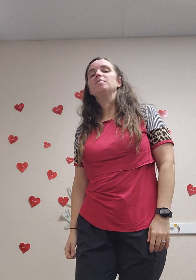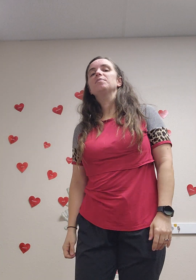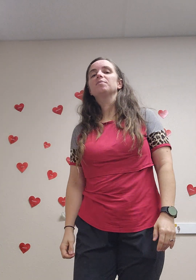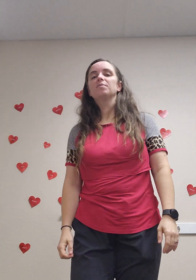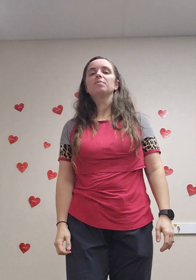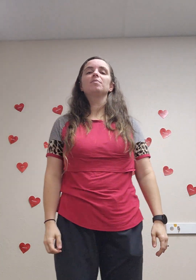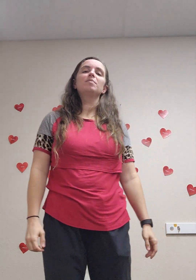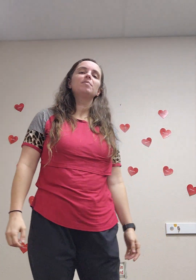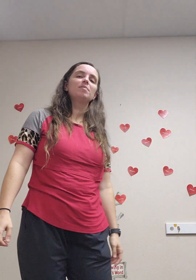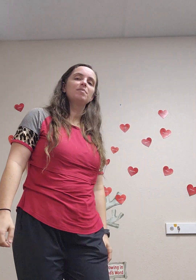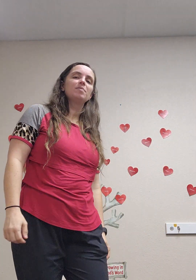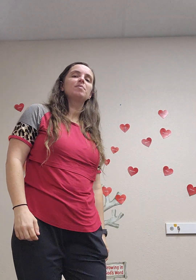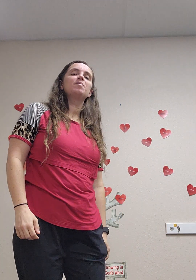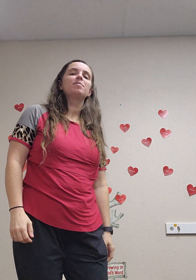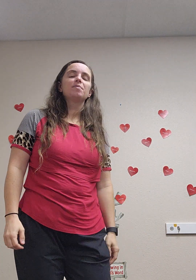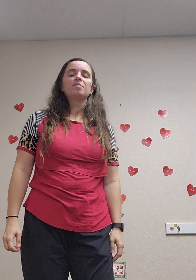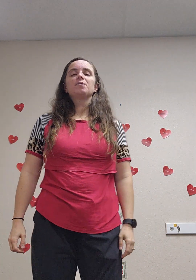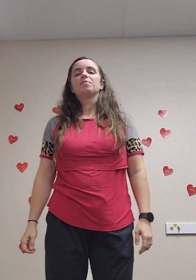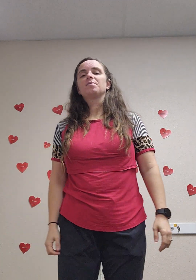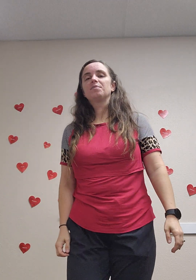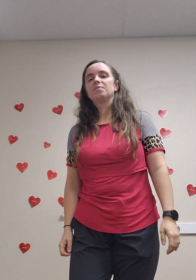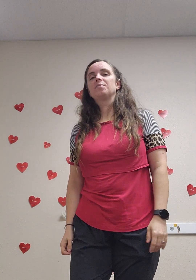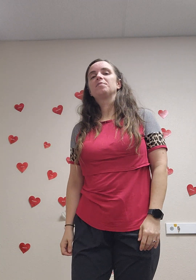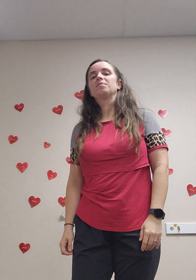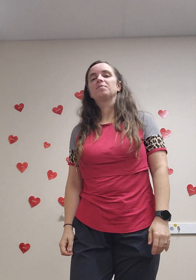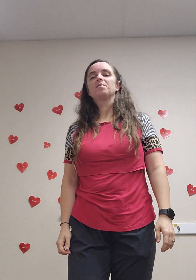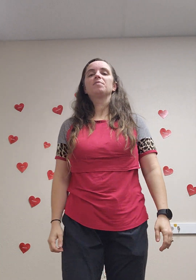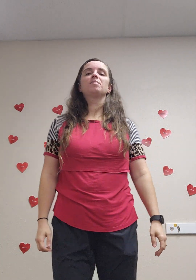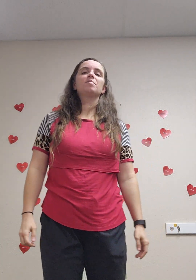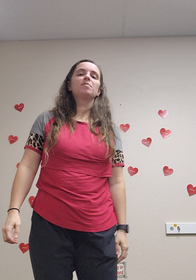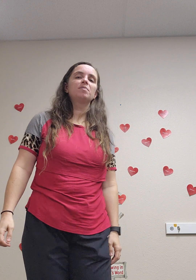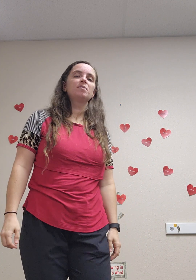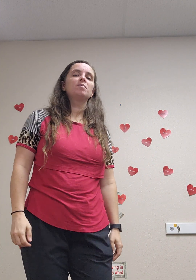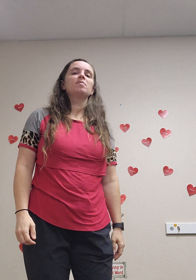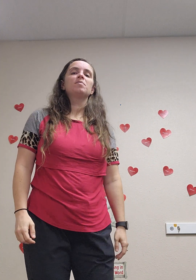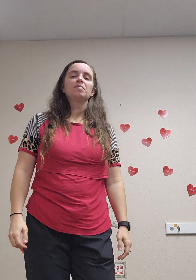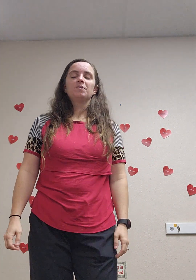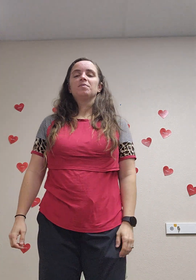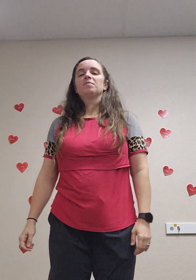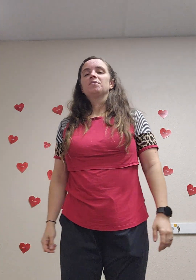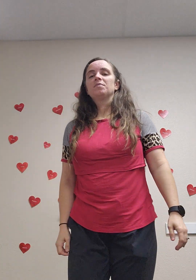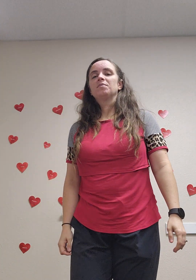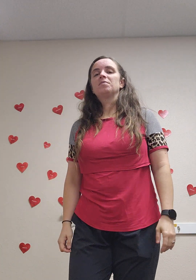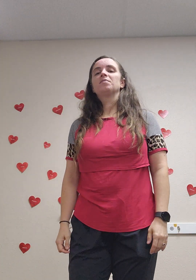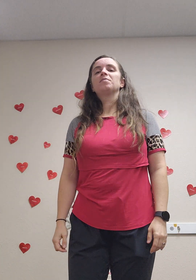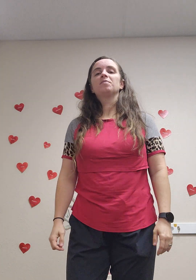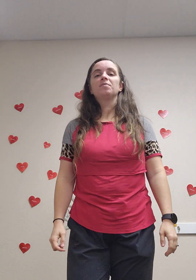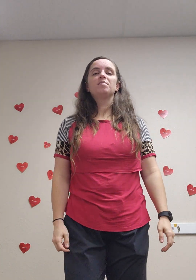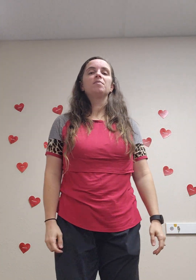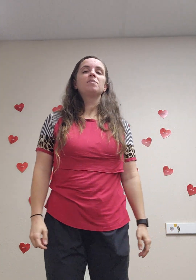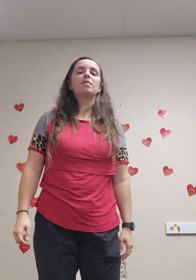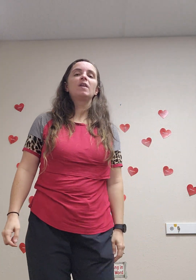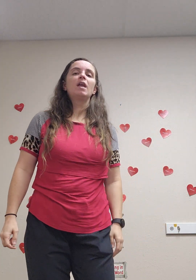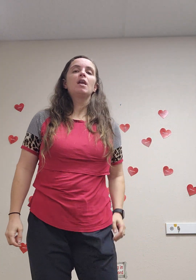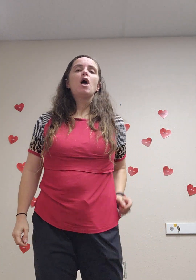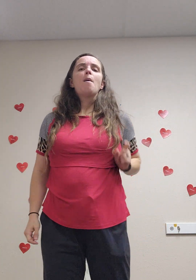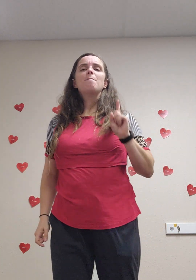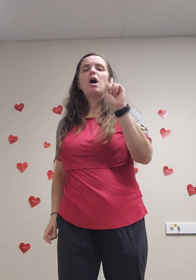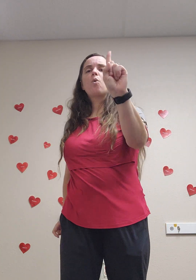insane We take the precious name of God And speak it in vain But